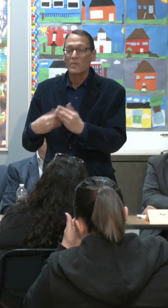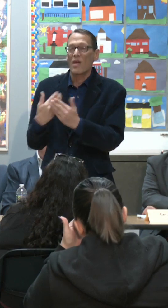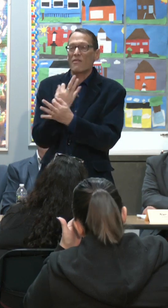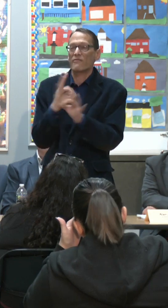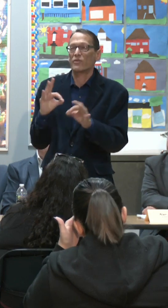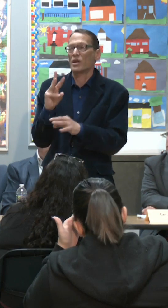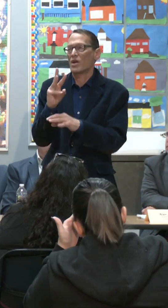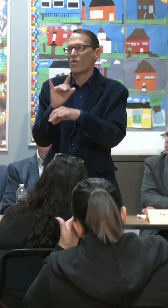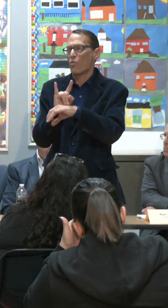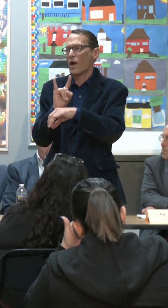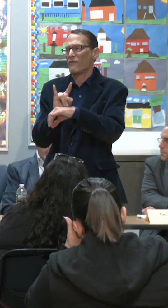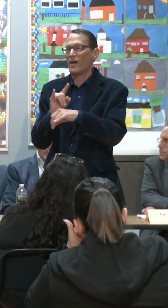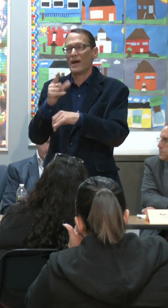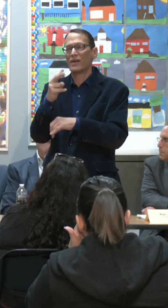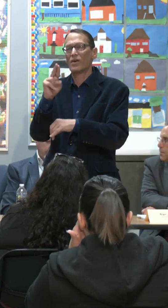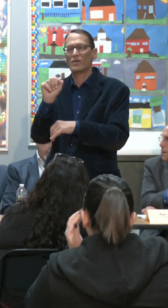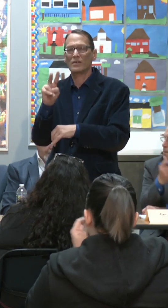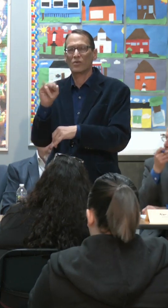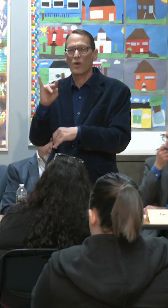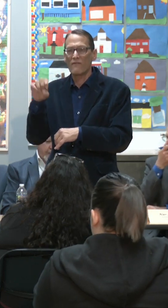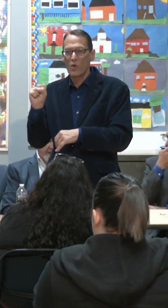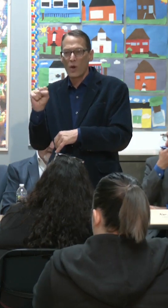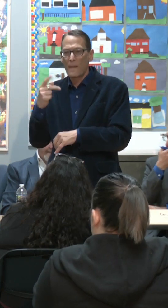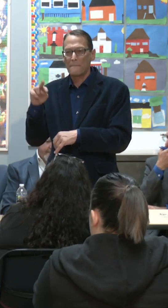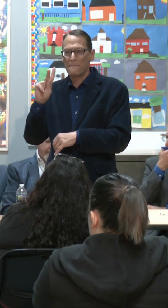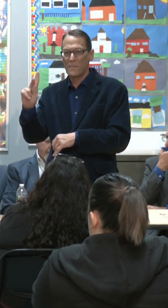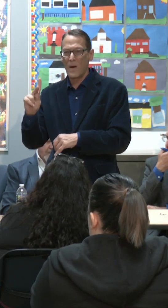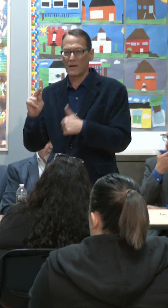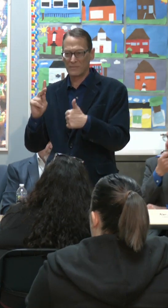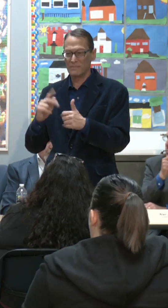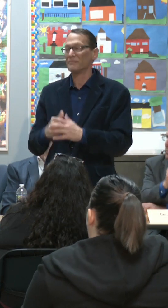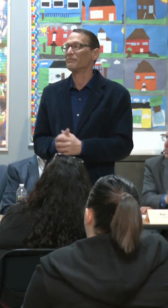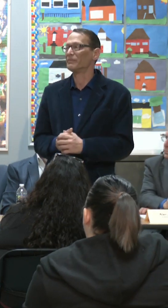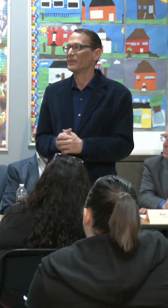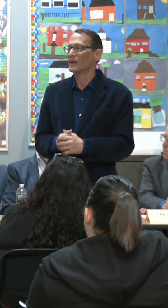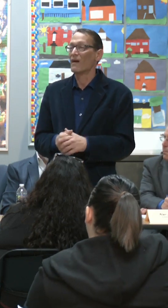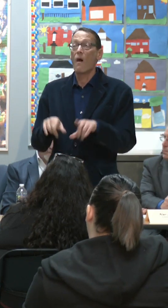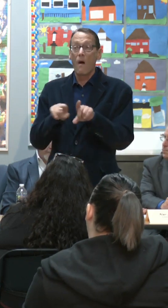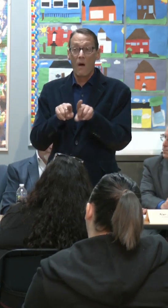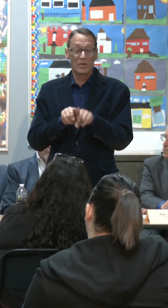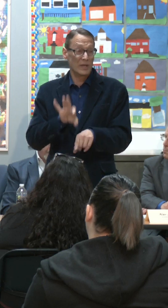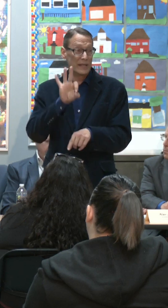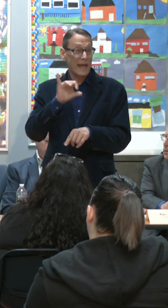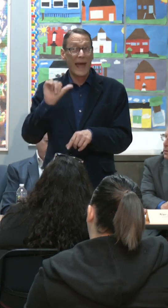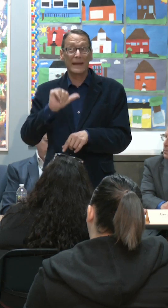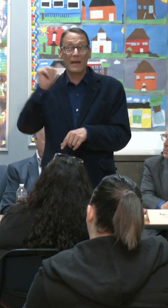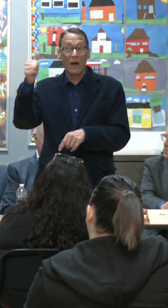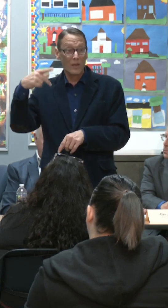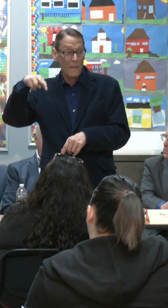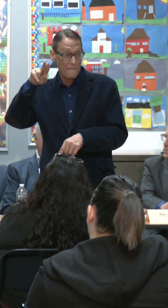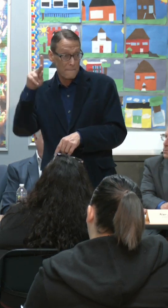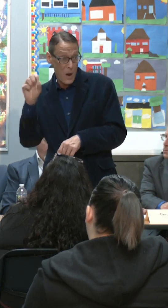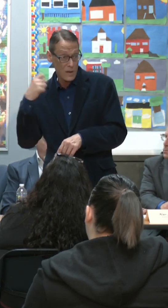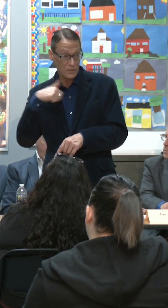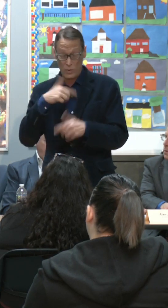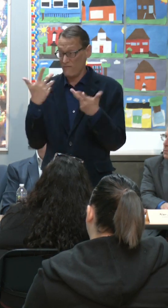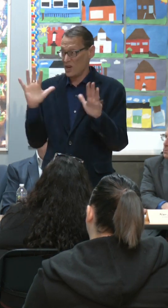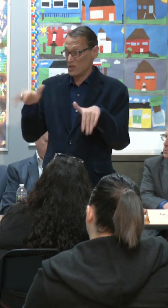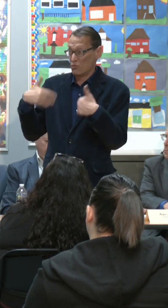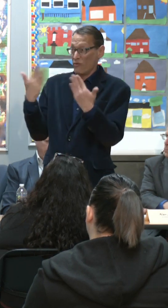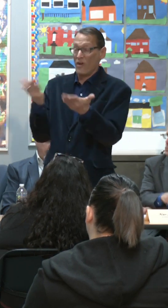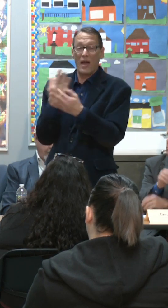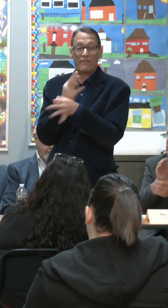installing Wi-Fi at Marquette Park, Marquette Rec Center. The Louisiana Calm Streets